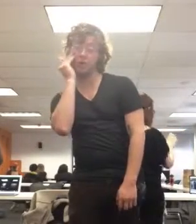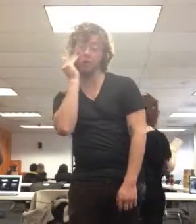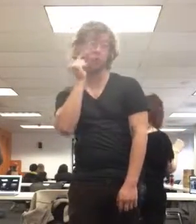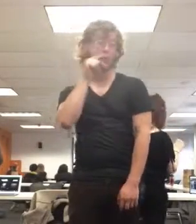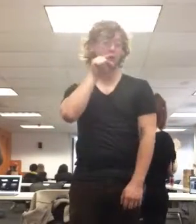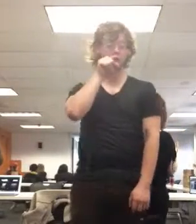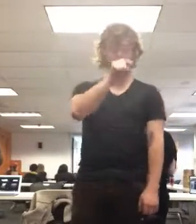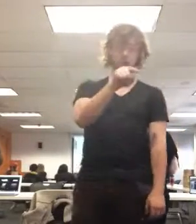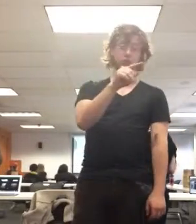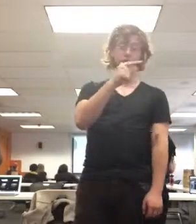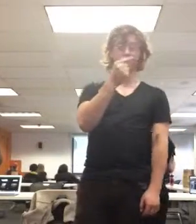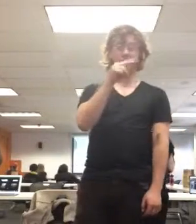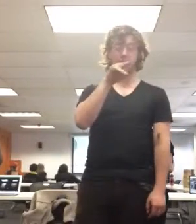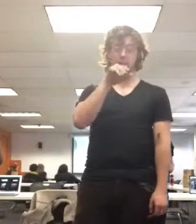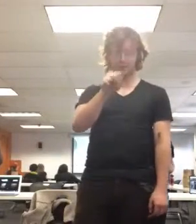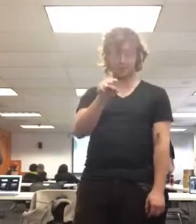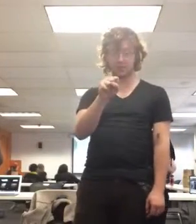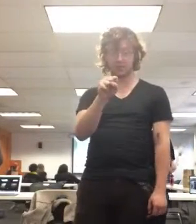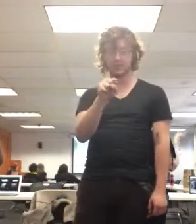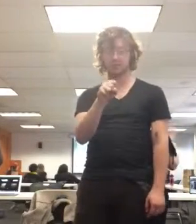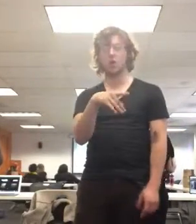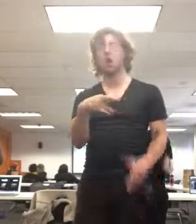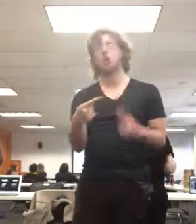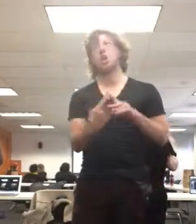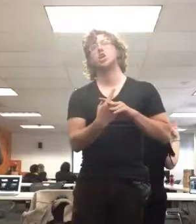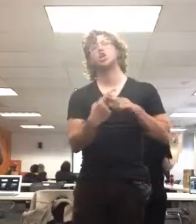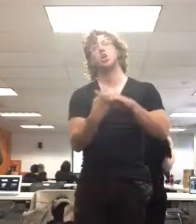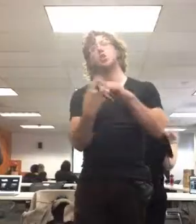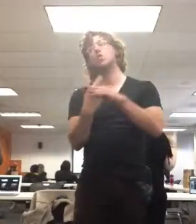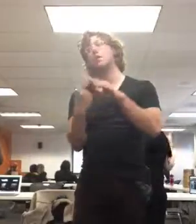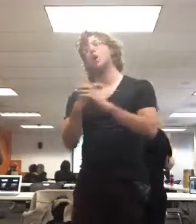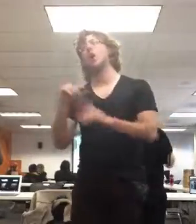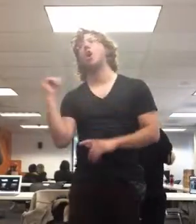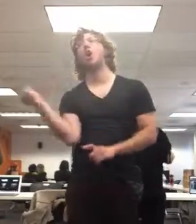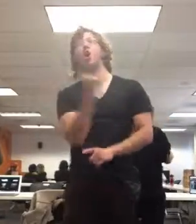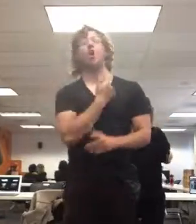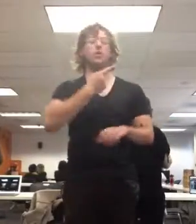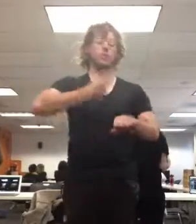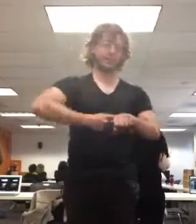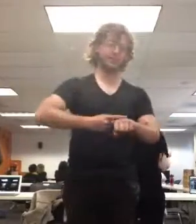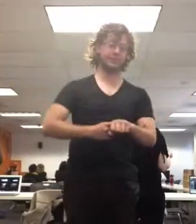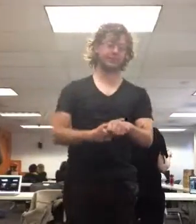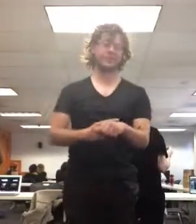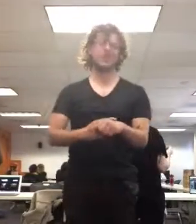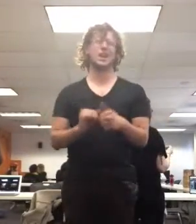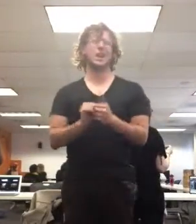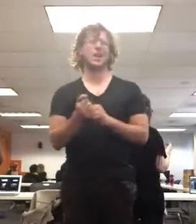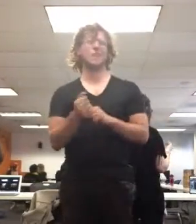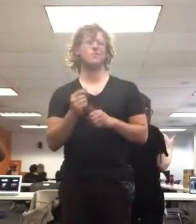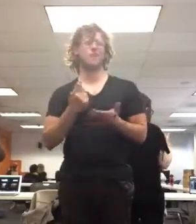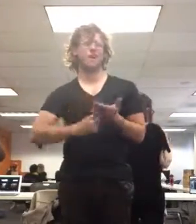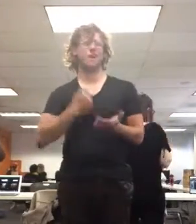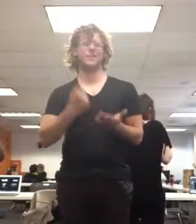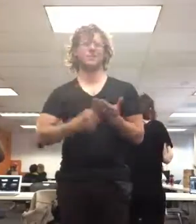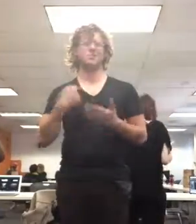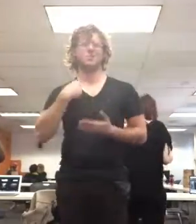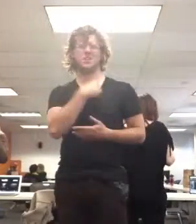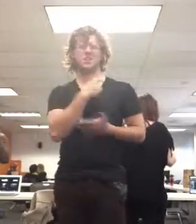oh, they come out all the time. Because it's not often, how often do we talk formally? We don't talk formally very